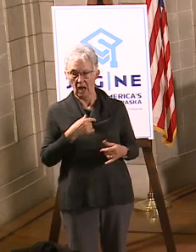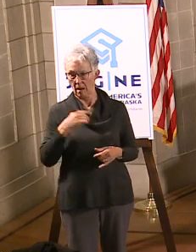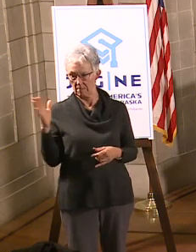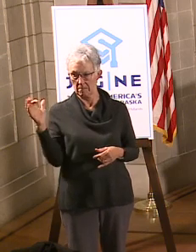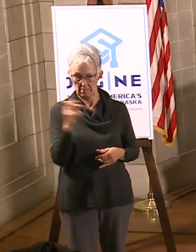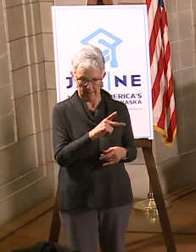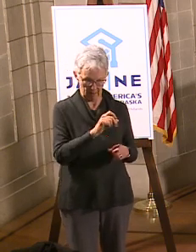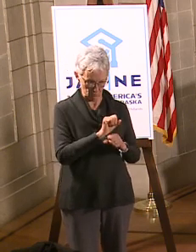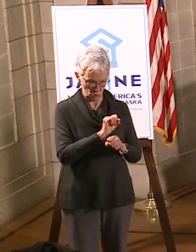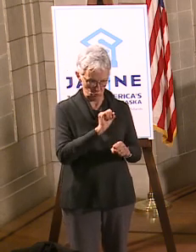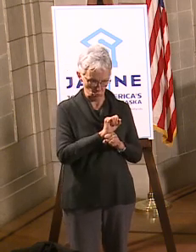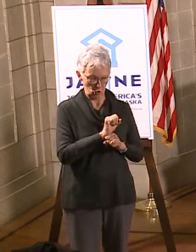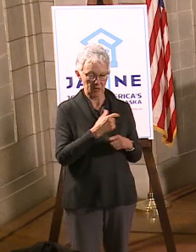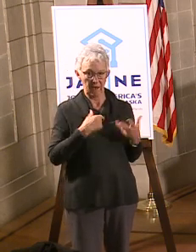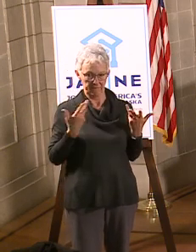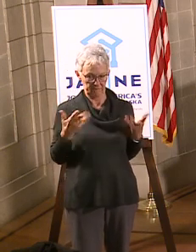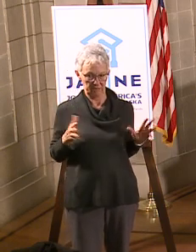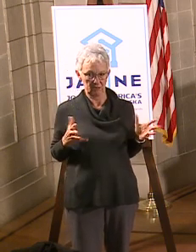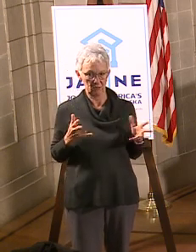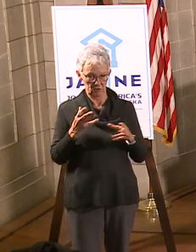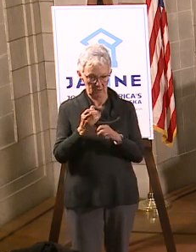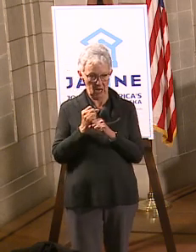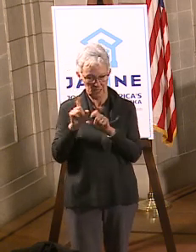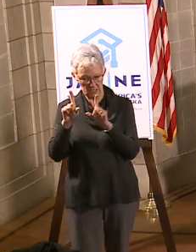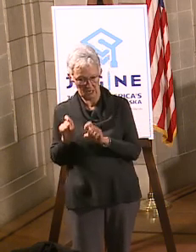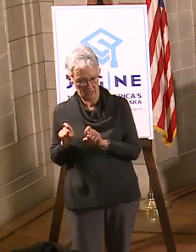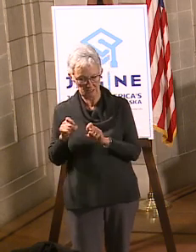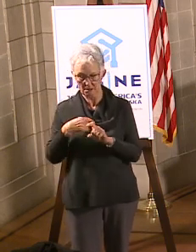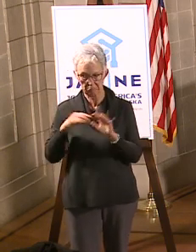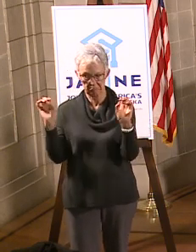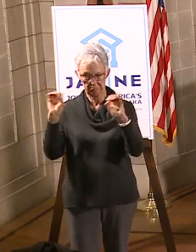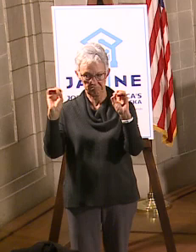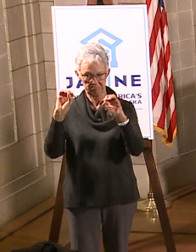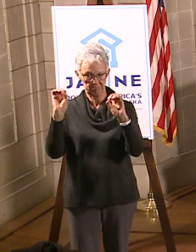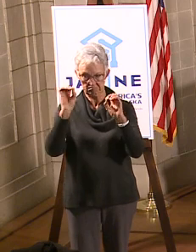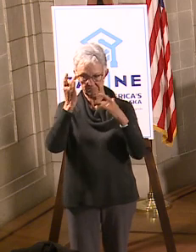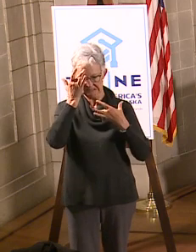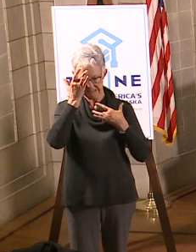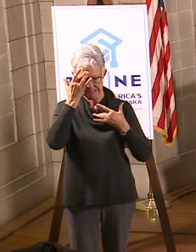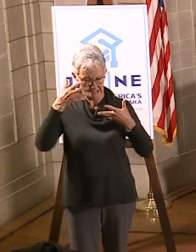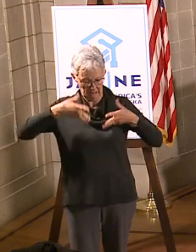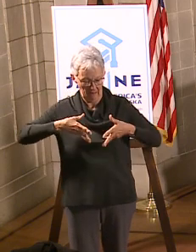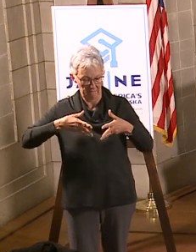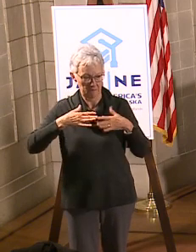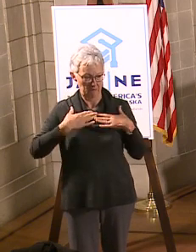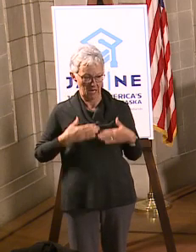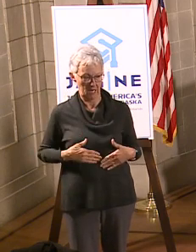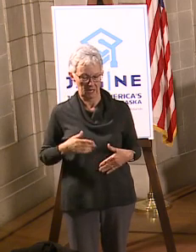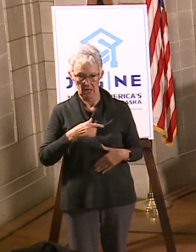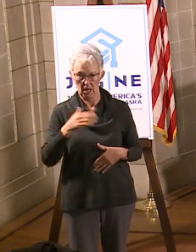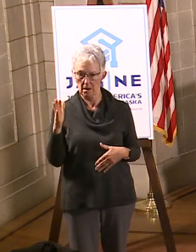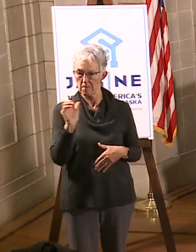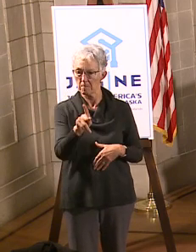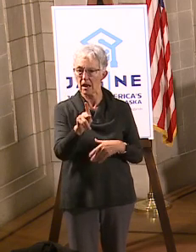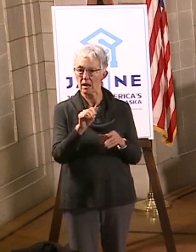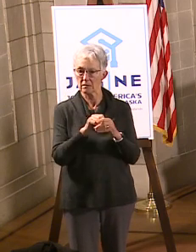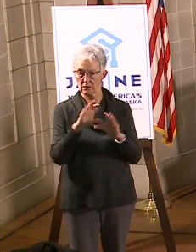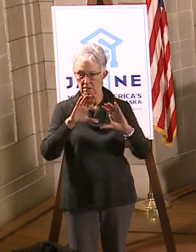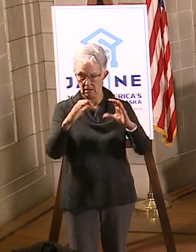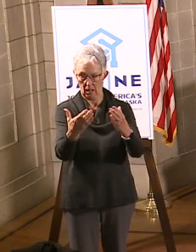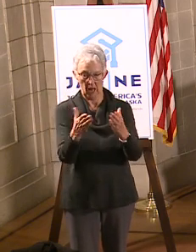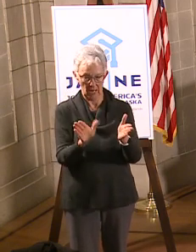by the Panhandle Public Health District. I've been back in the classroom for 2 weeks. And even though I